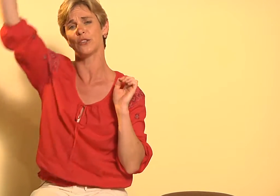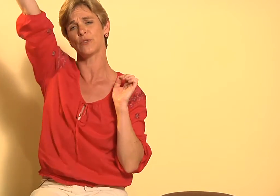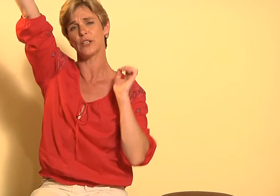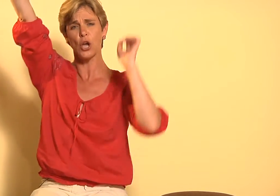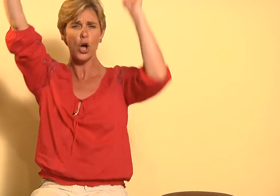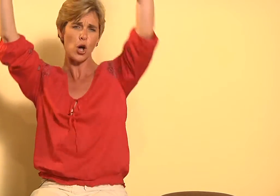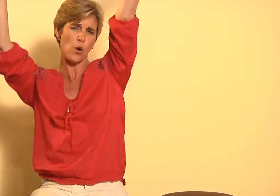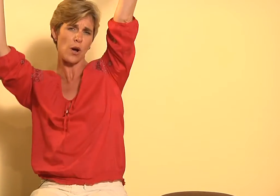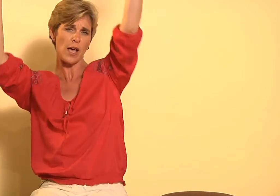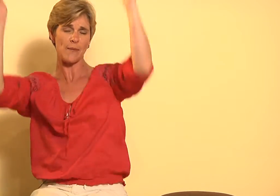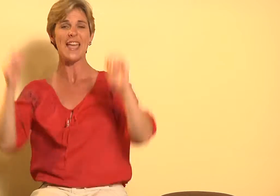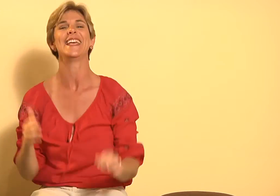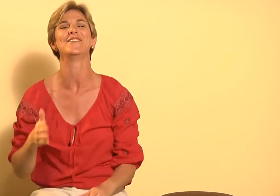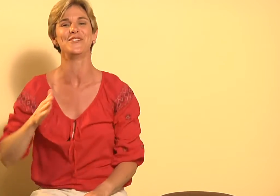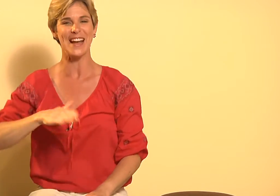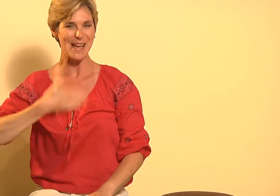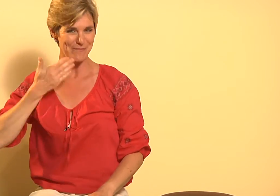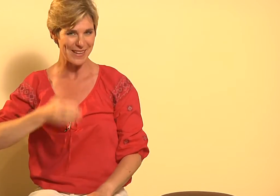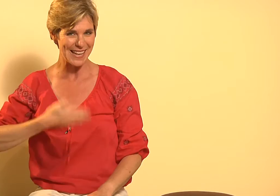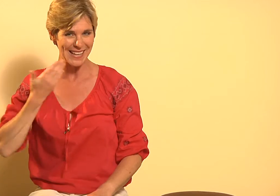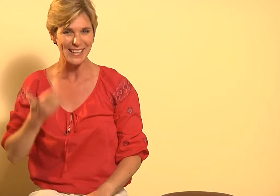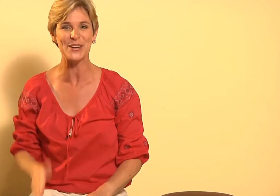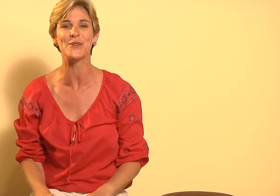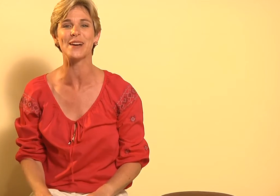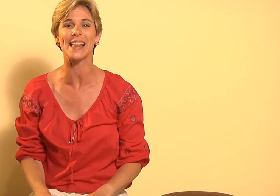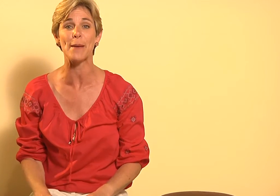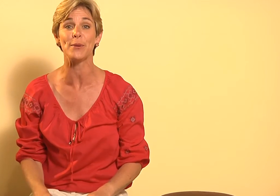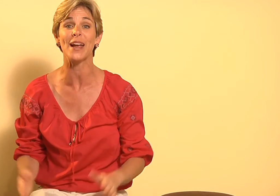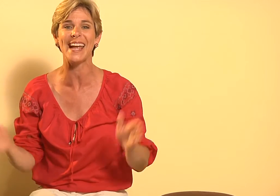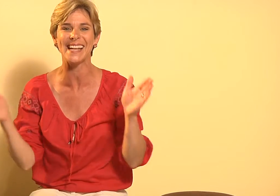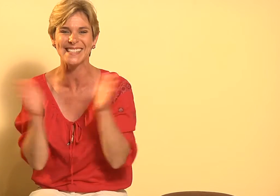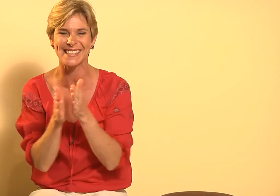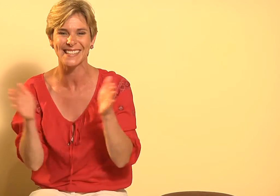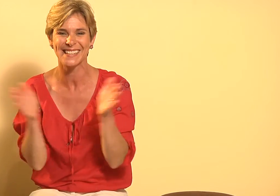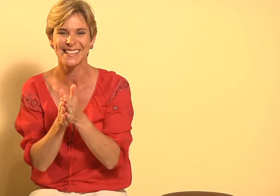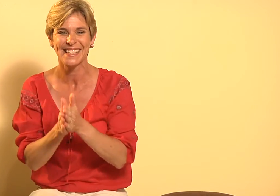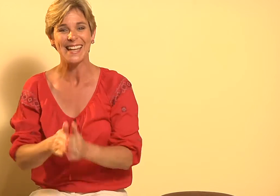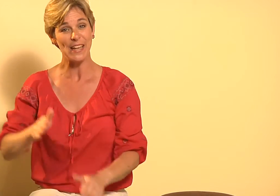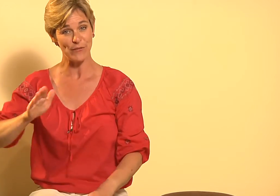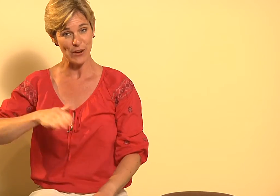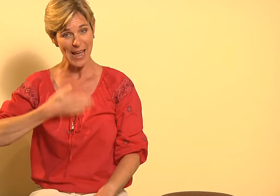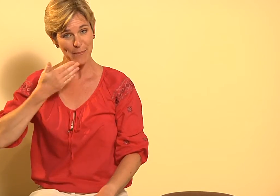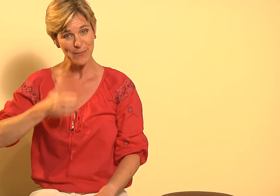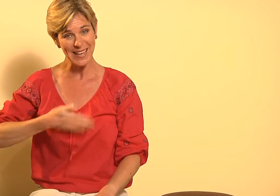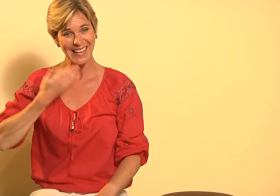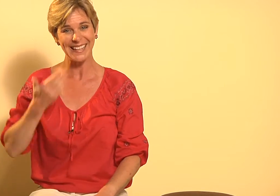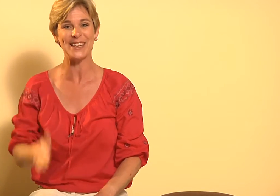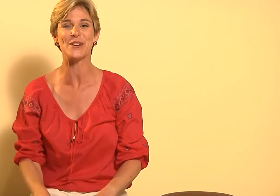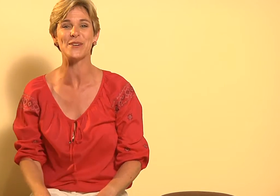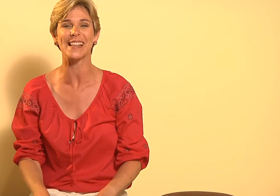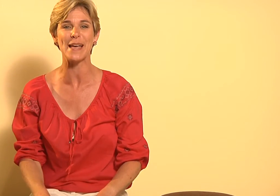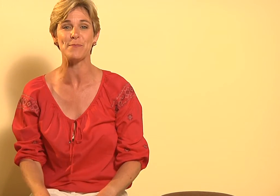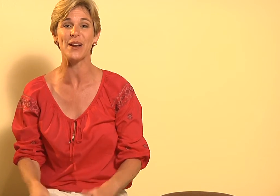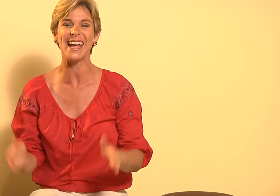stretch, ho-hum. If you're happy and you know it, clap your hands. If you're happy and you know it, clap your